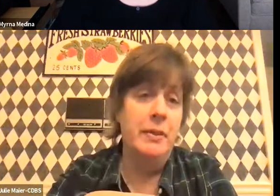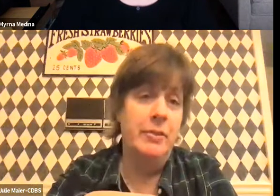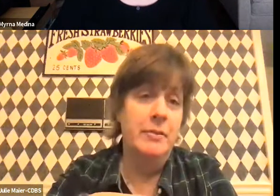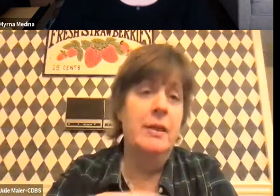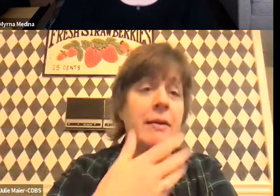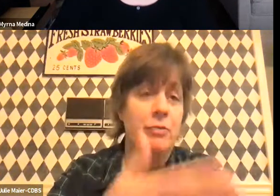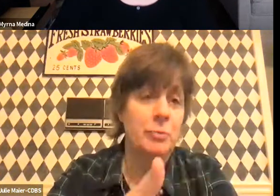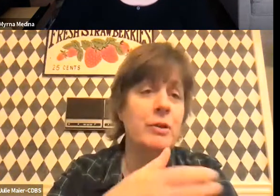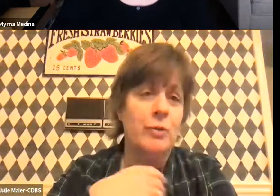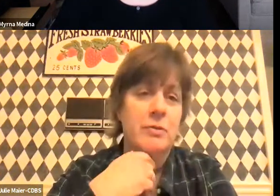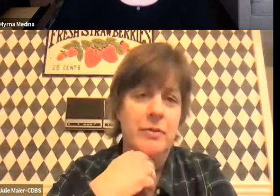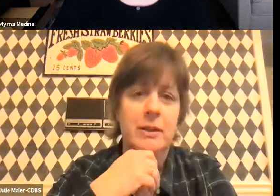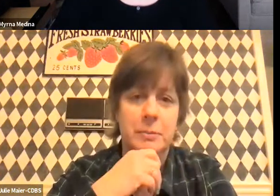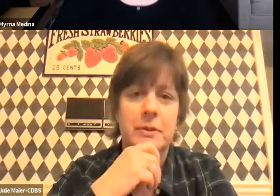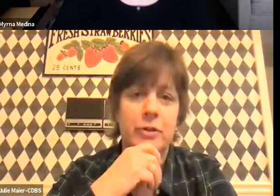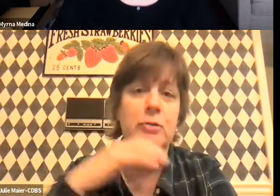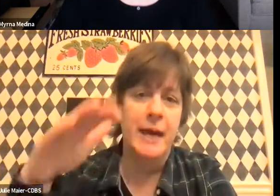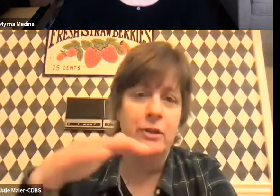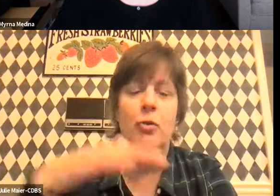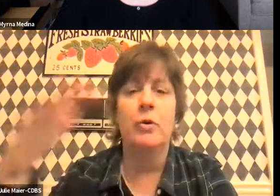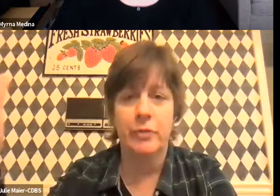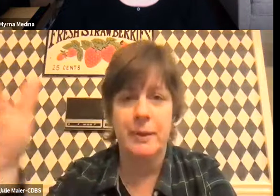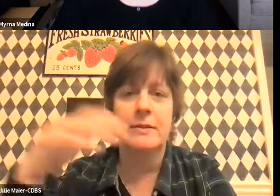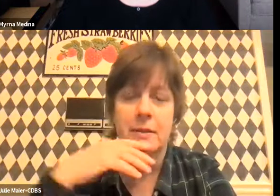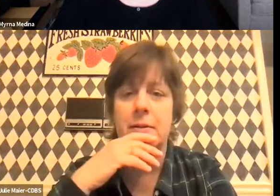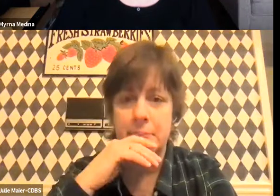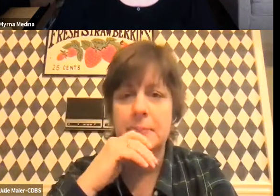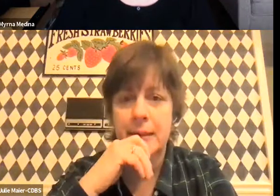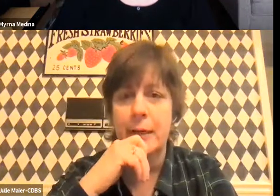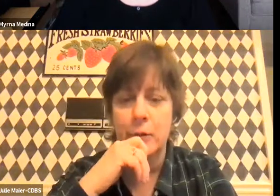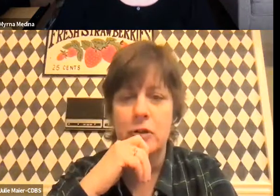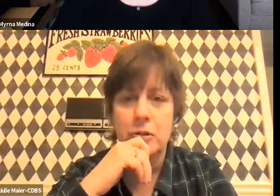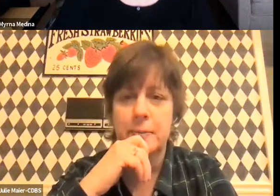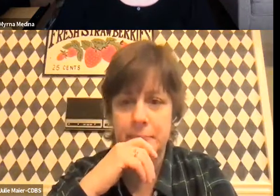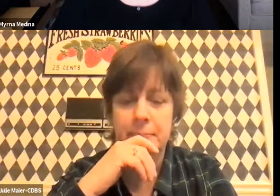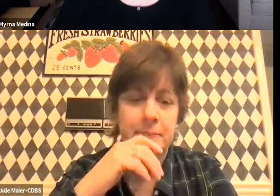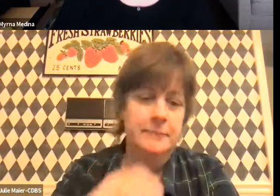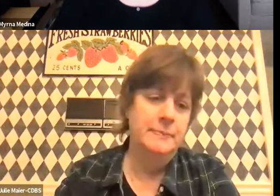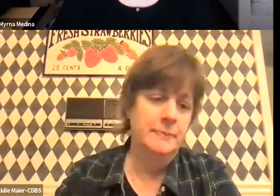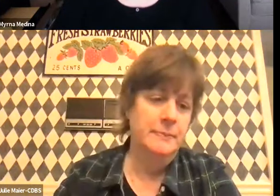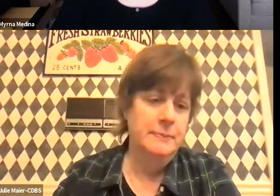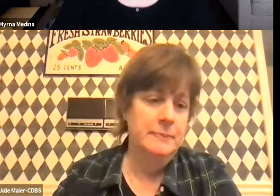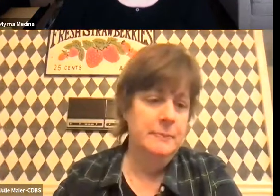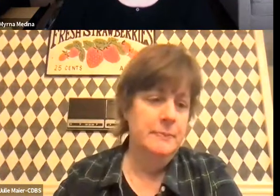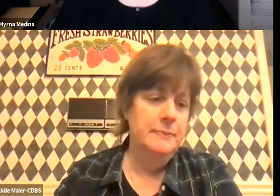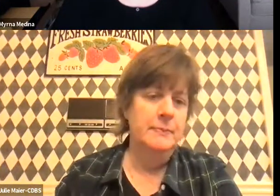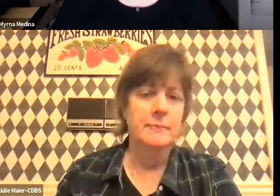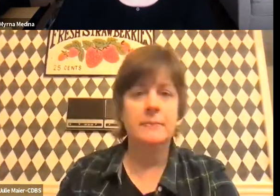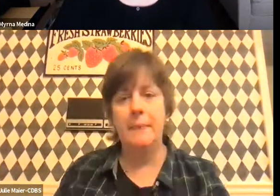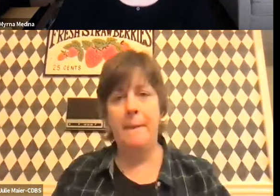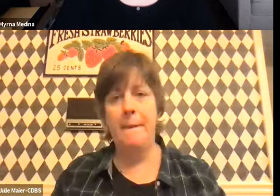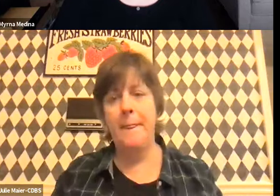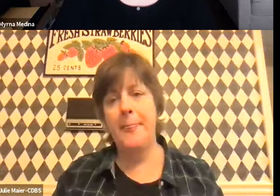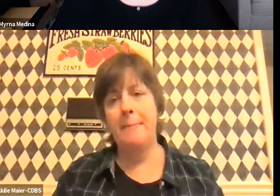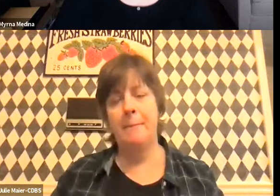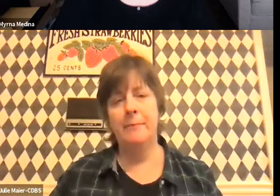next month, to have some resources available for Spanish or for Mexican languages. Y eso sería realmente una idea